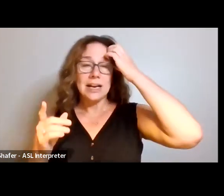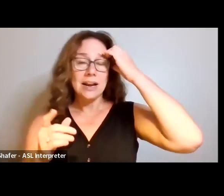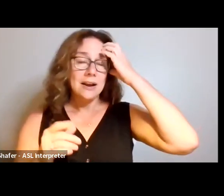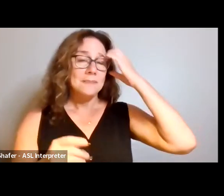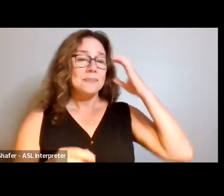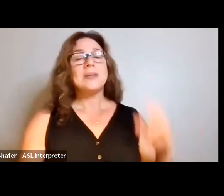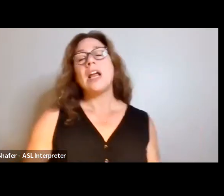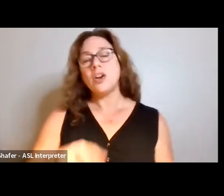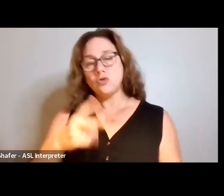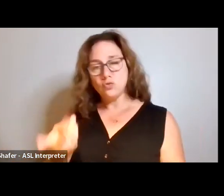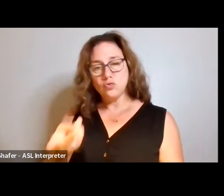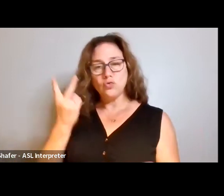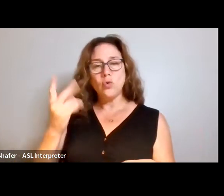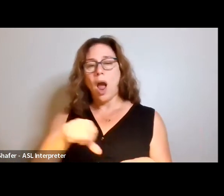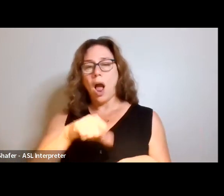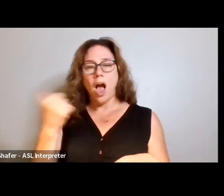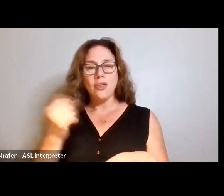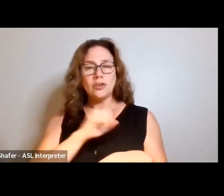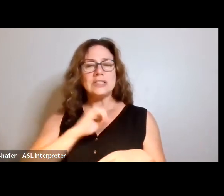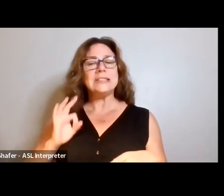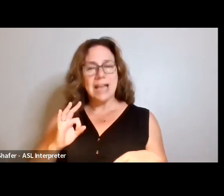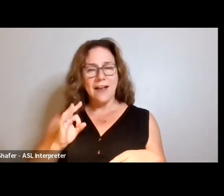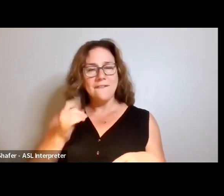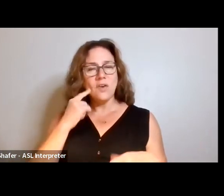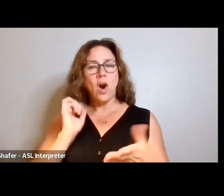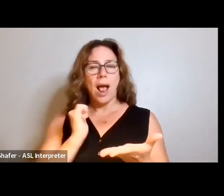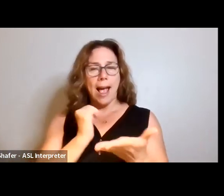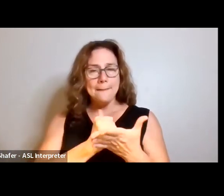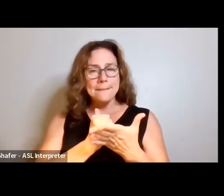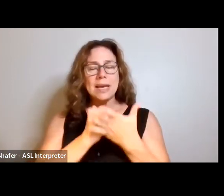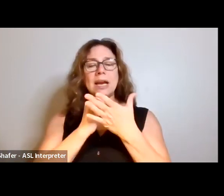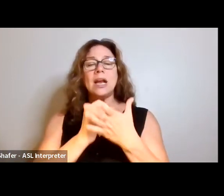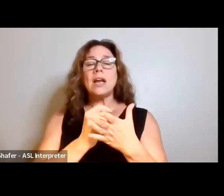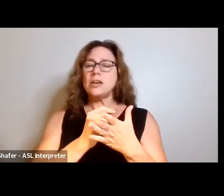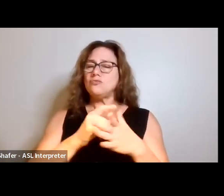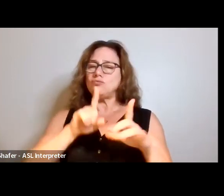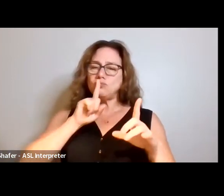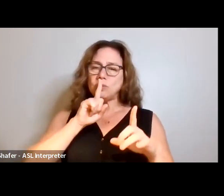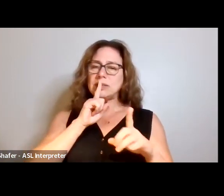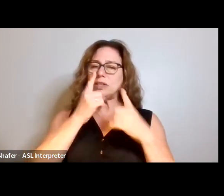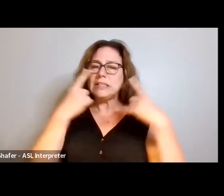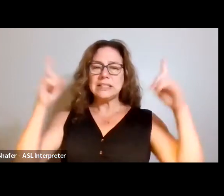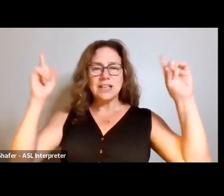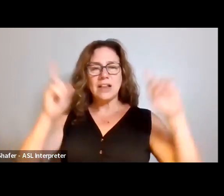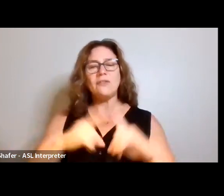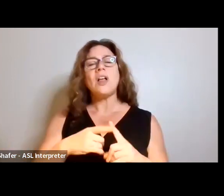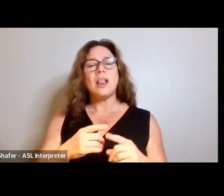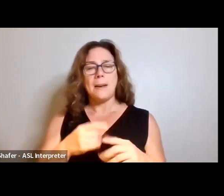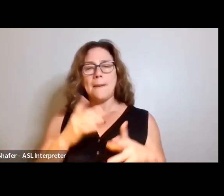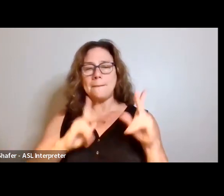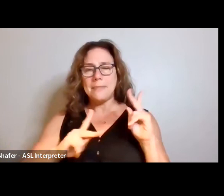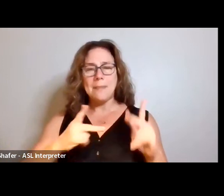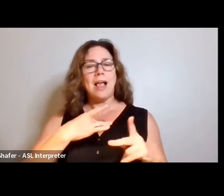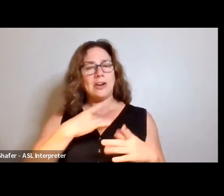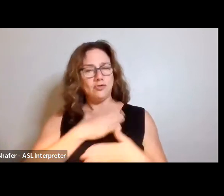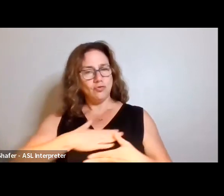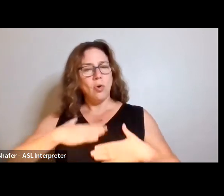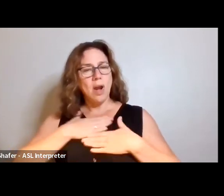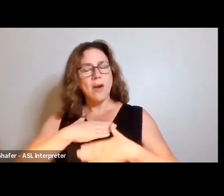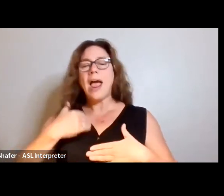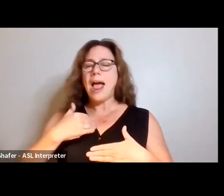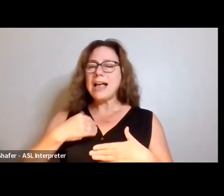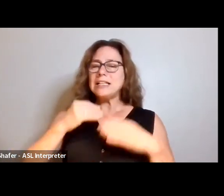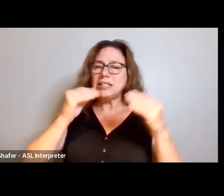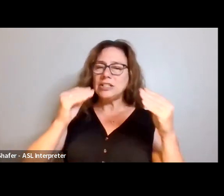and Mr. Beta. But it was really successful. Kids liked it. And we went around on that day. We had teachers kind of supporting and